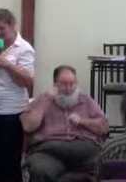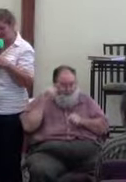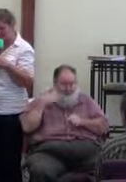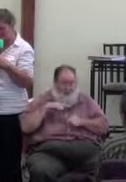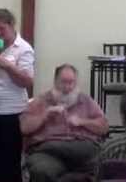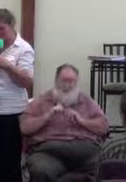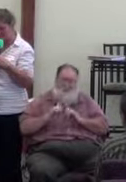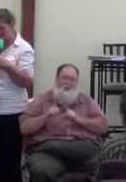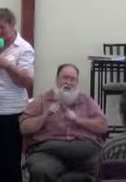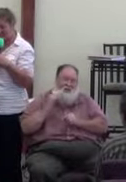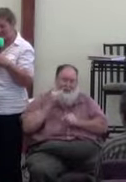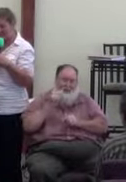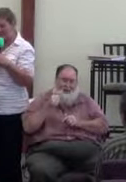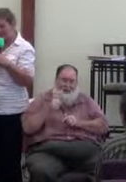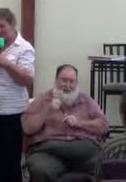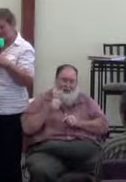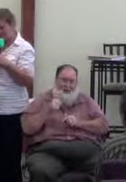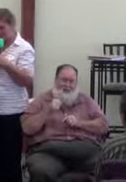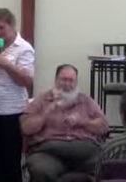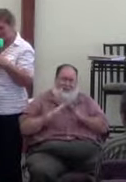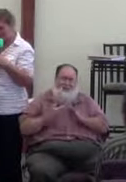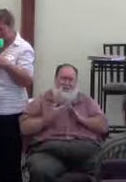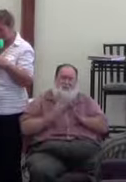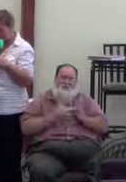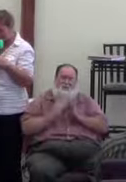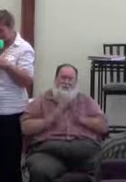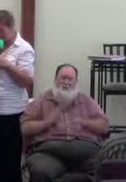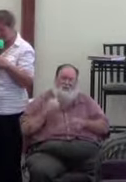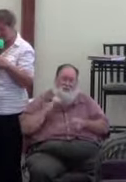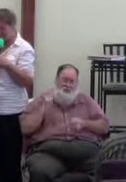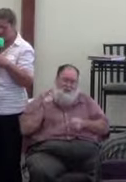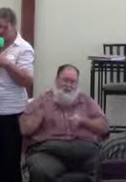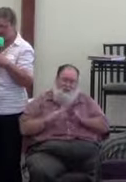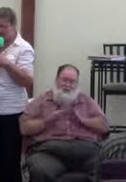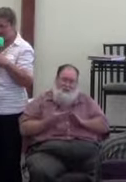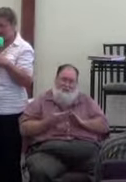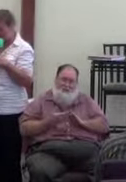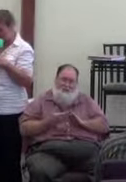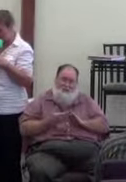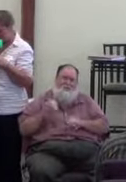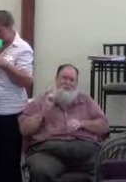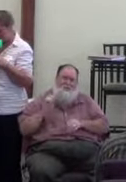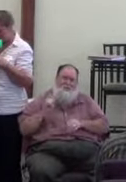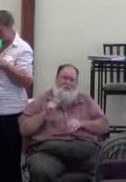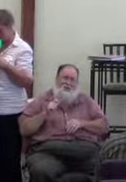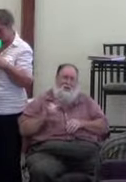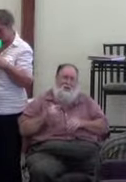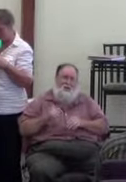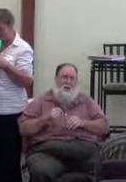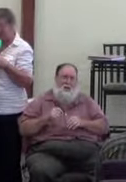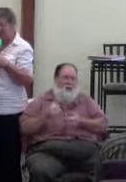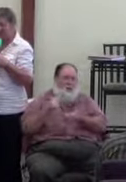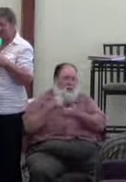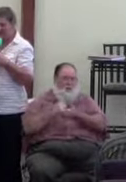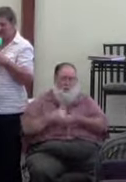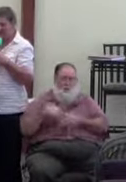day and be the Christians we need to be, we need a lot of help, all